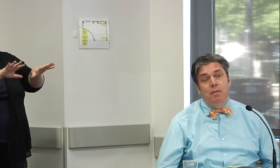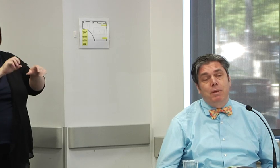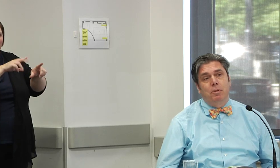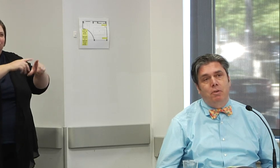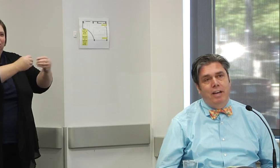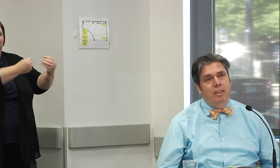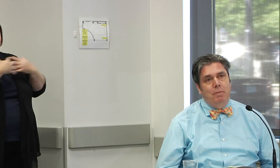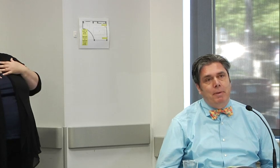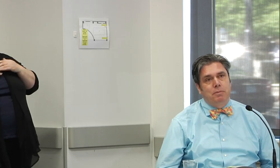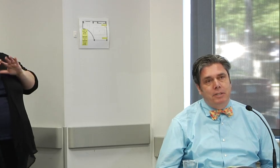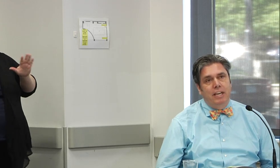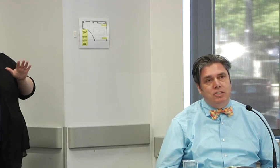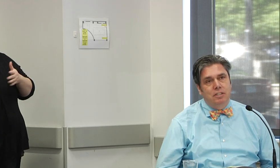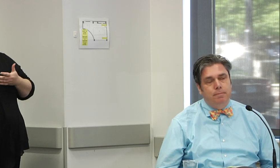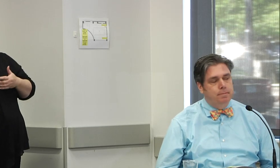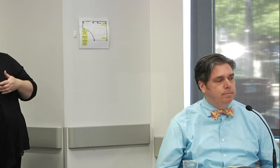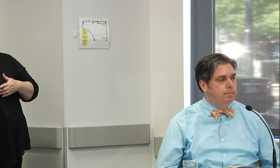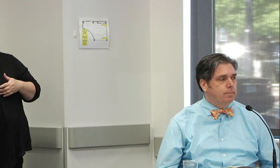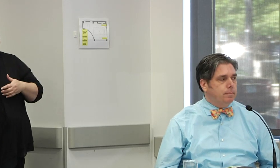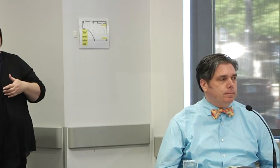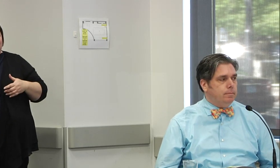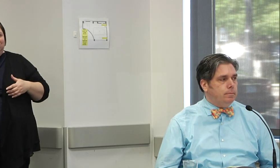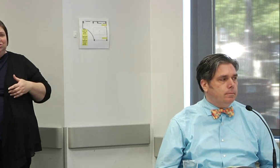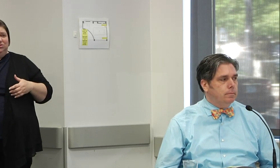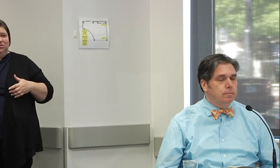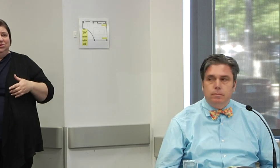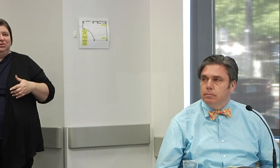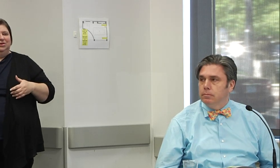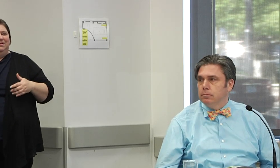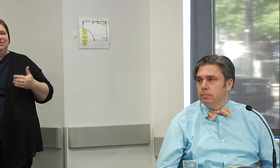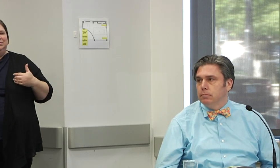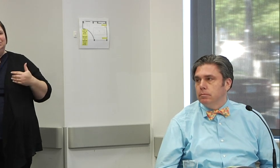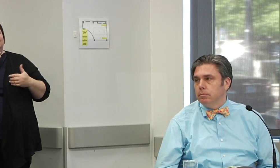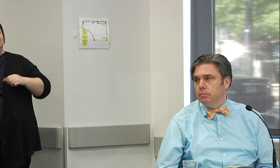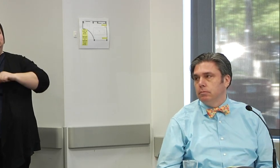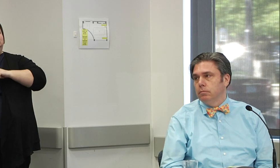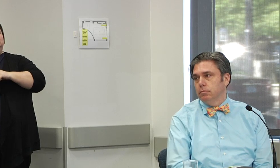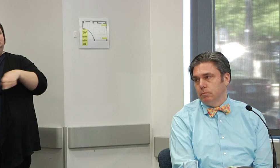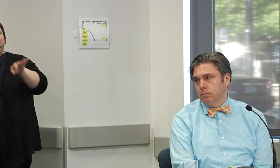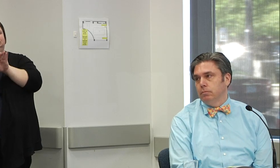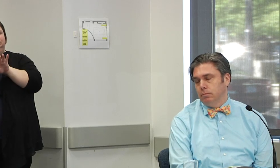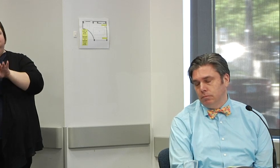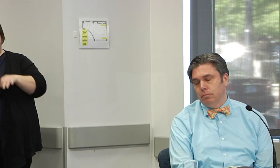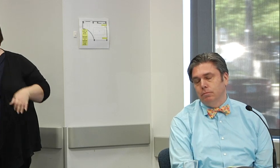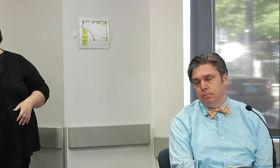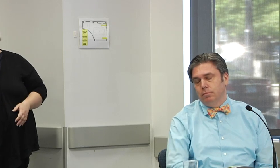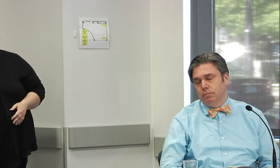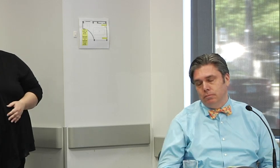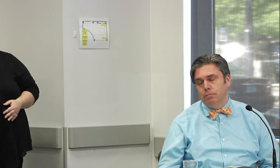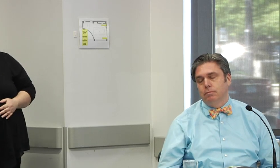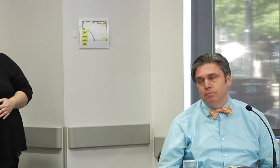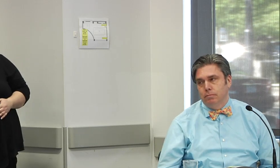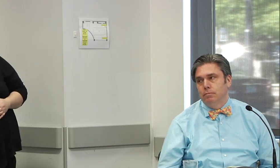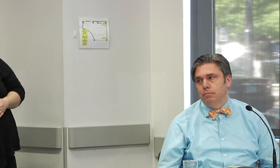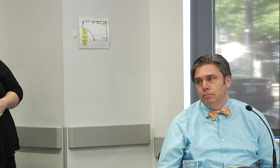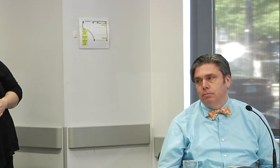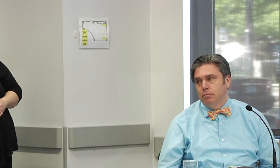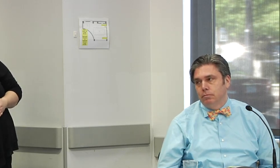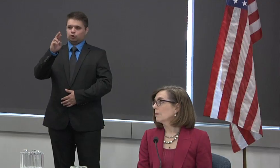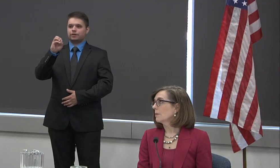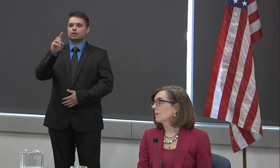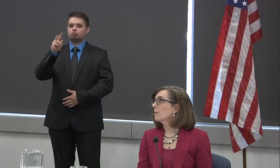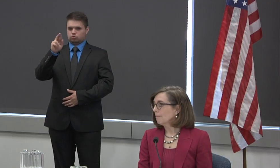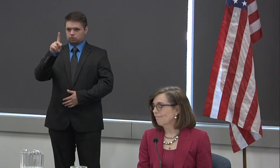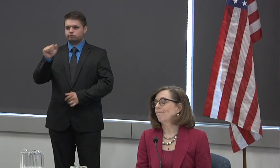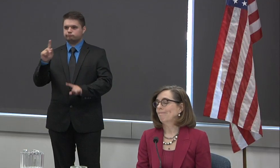people around them, the best protection. In addition, not everyone who has COVID actually has a fever. As far as